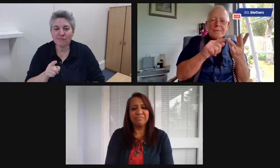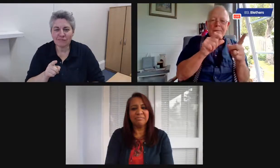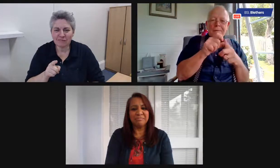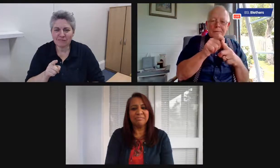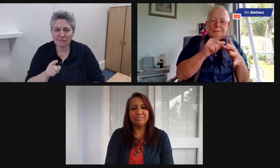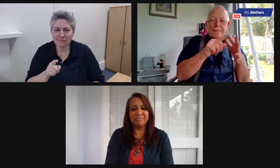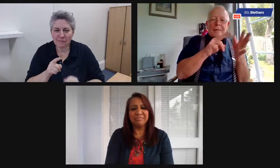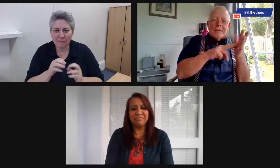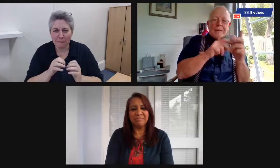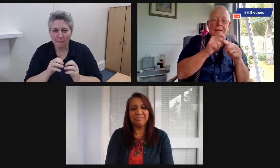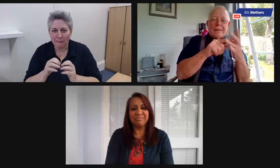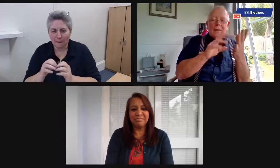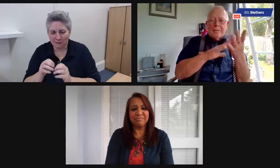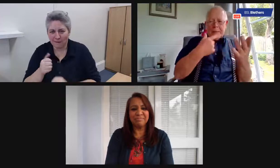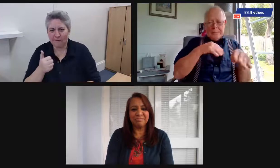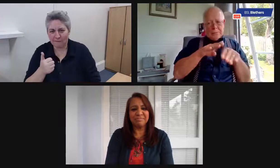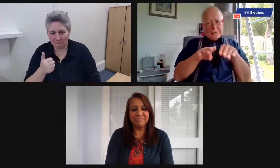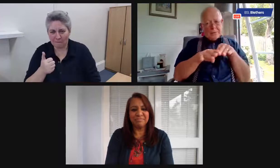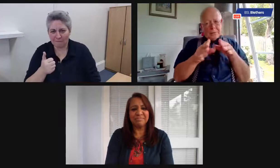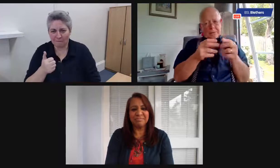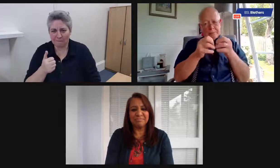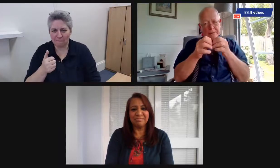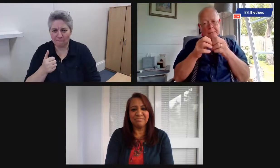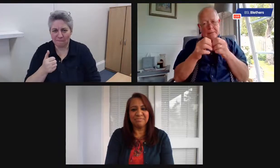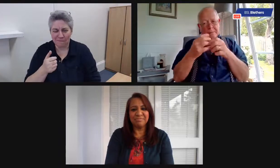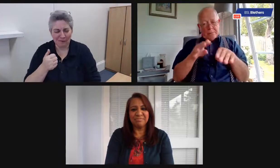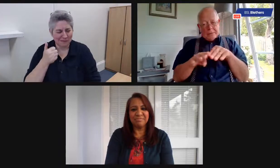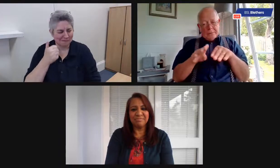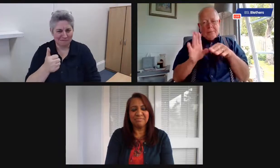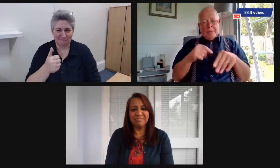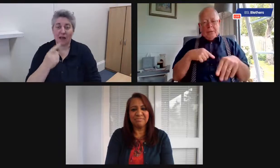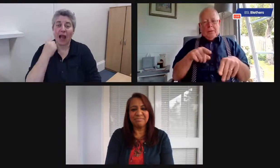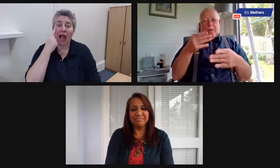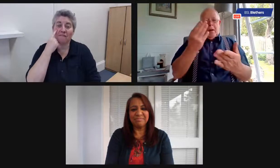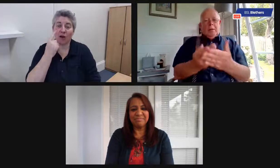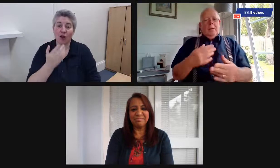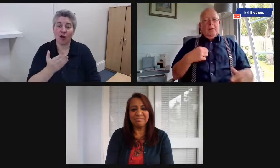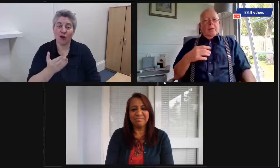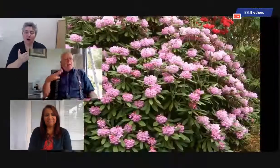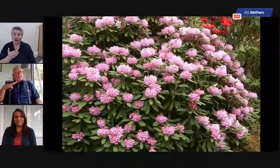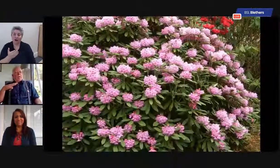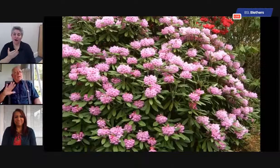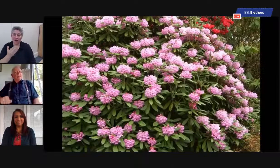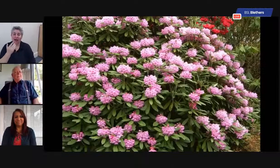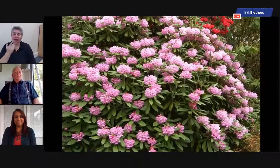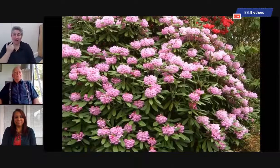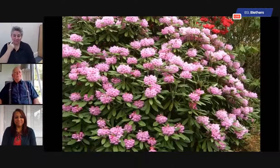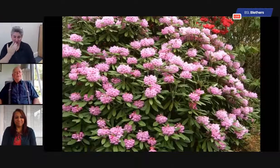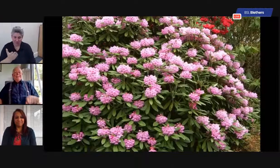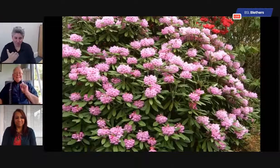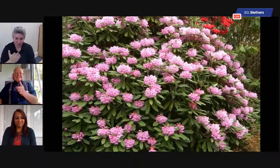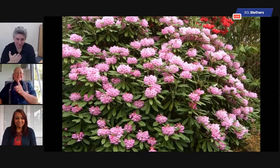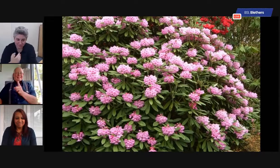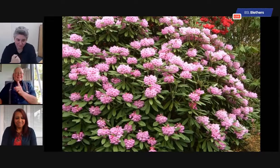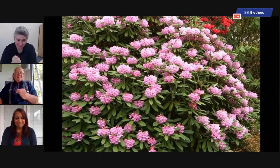talked earlier about Yeah, rhododendrons. that big long word I've been that's I have difficult been for me. practicing my spelling. I have been practicing my